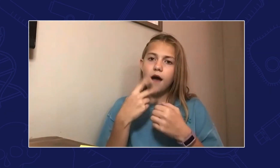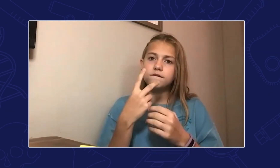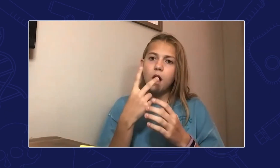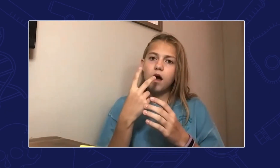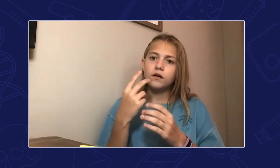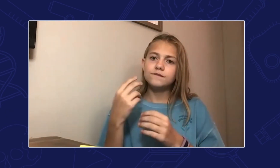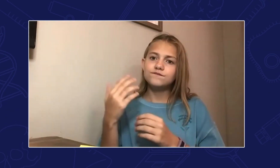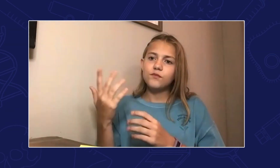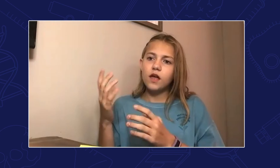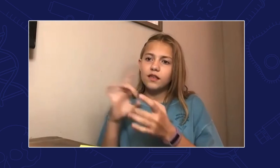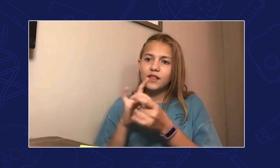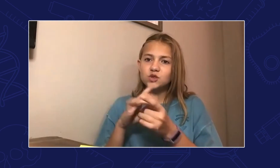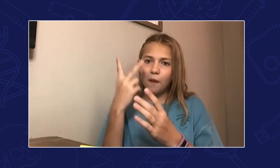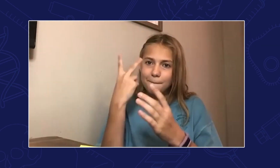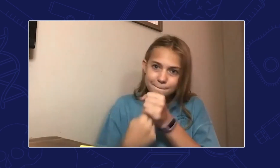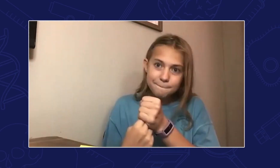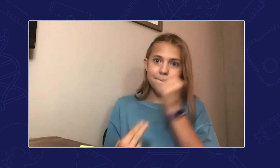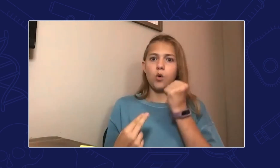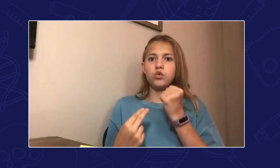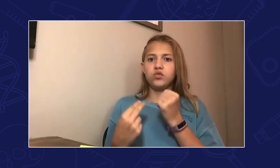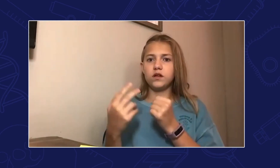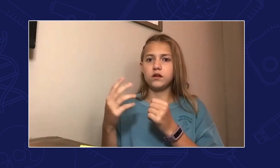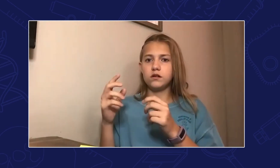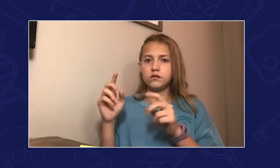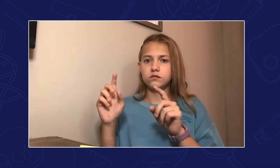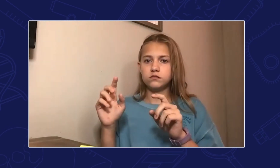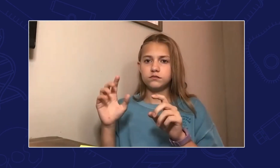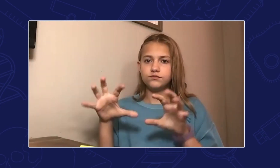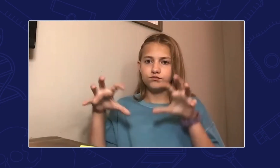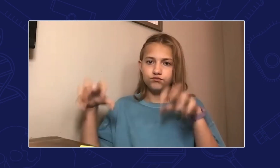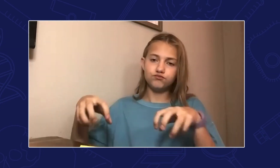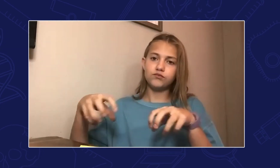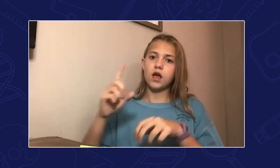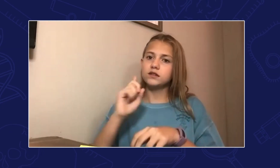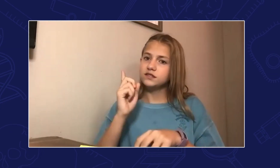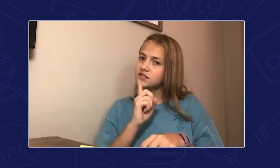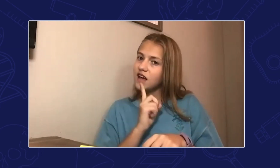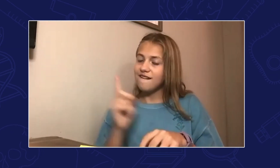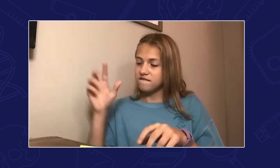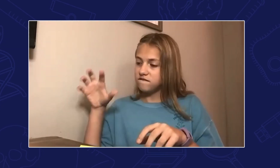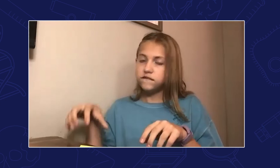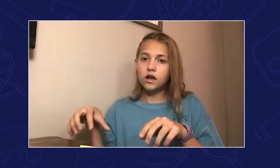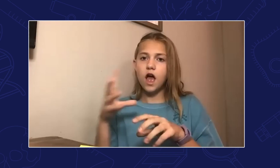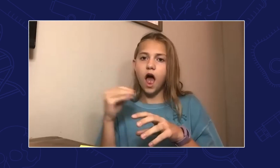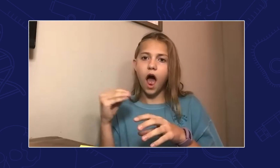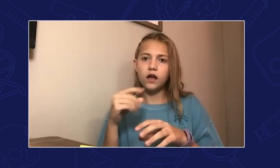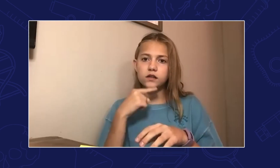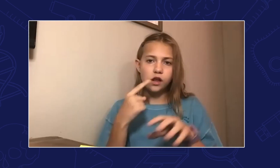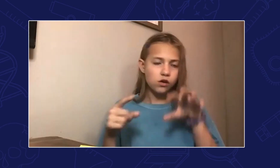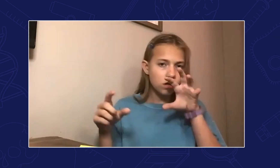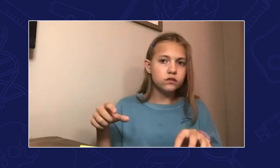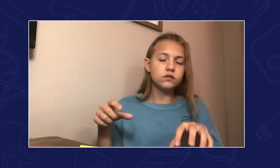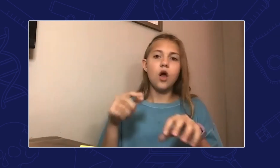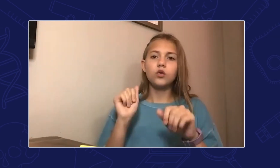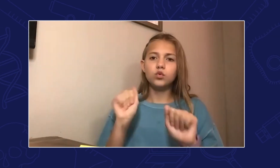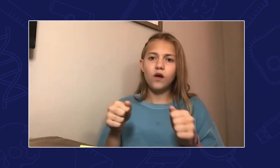But I would rather put kids in a mainstream school with a deaf program because then they have a connection to both deaf and hearing communities